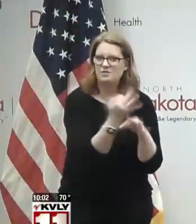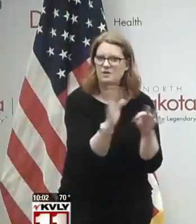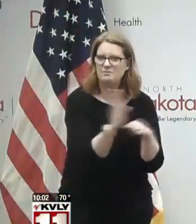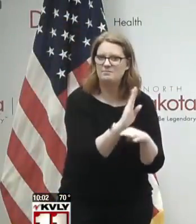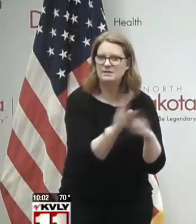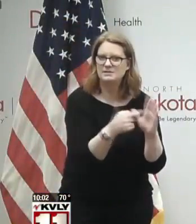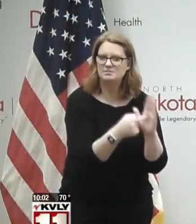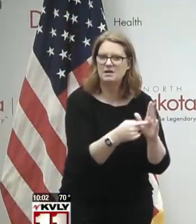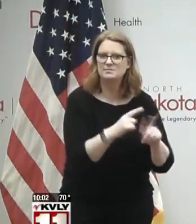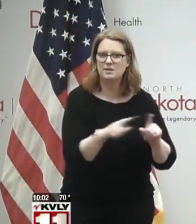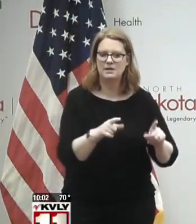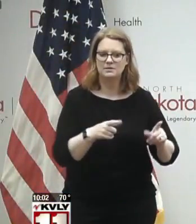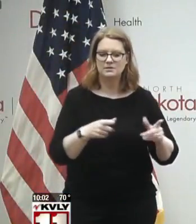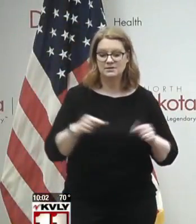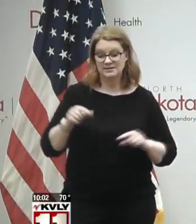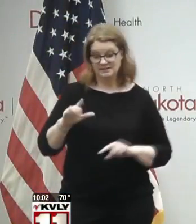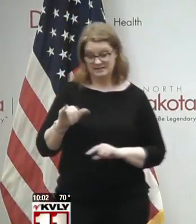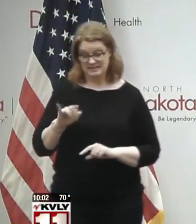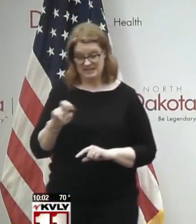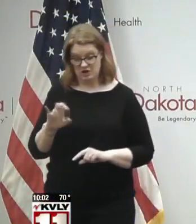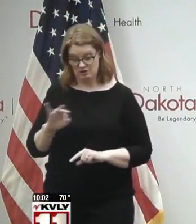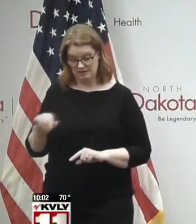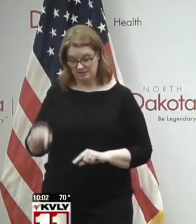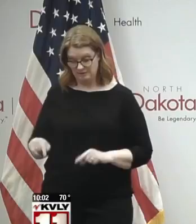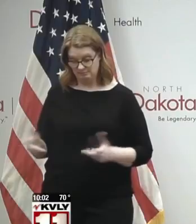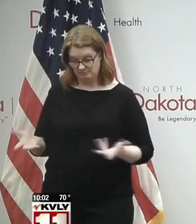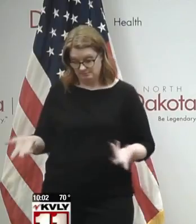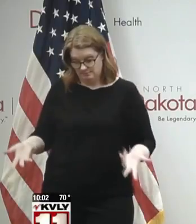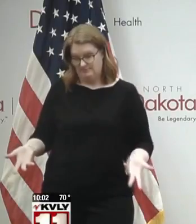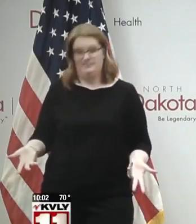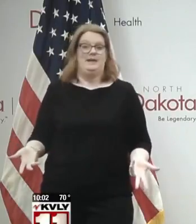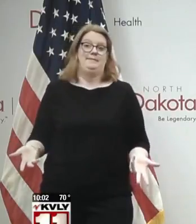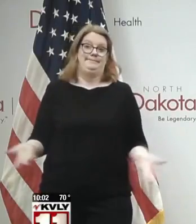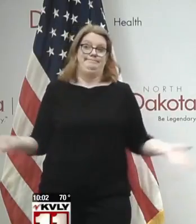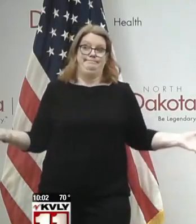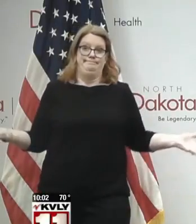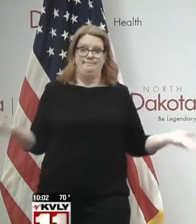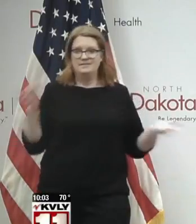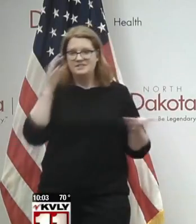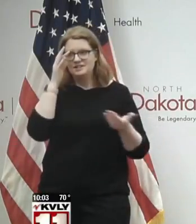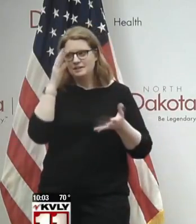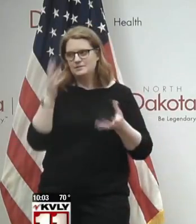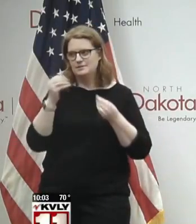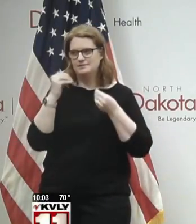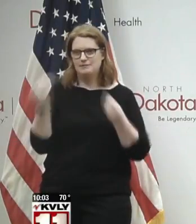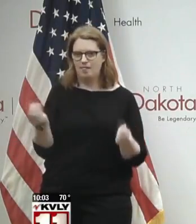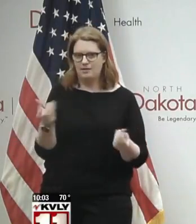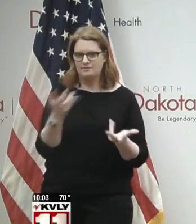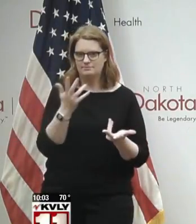there is nothing there there on this CARE 19 story, because there is, I mean,